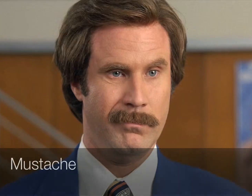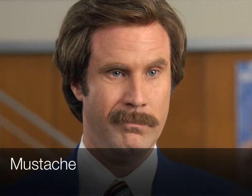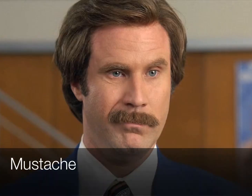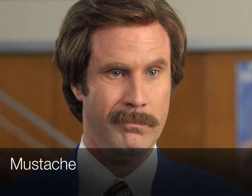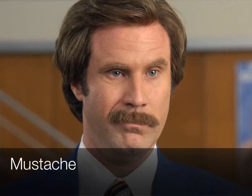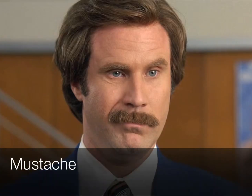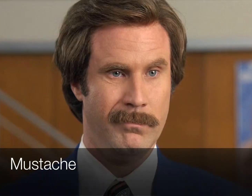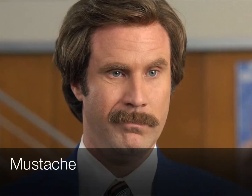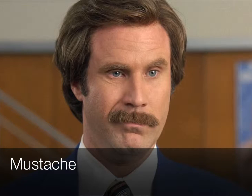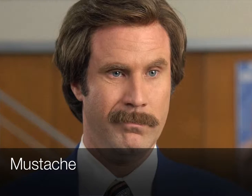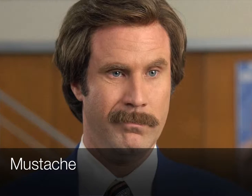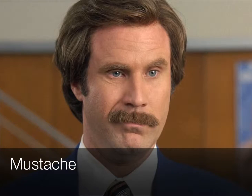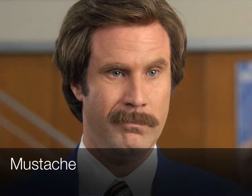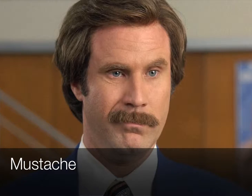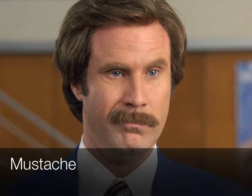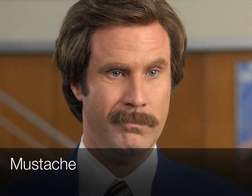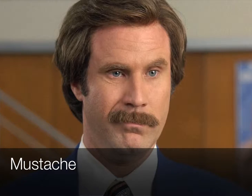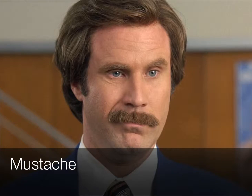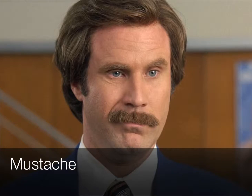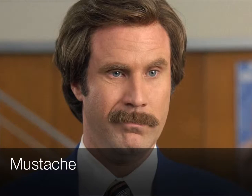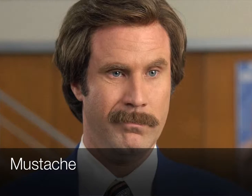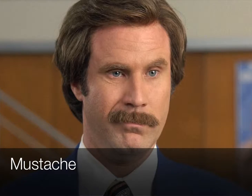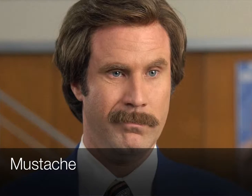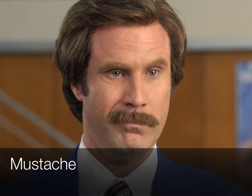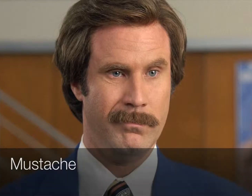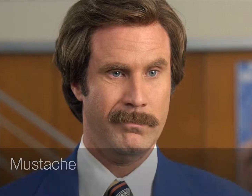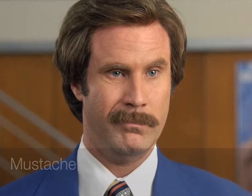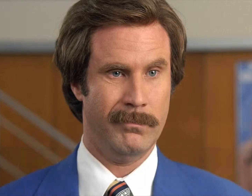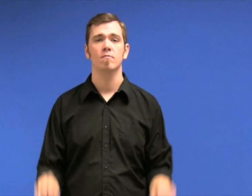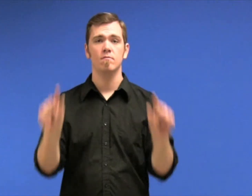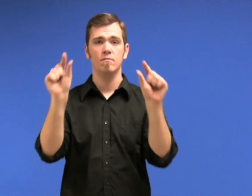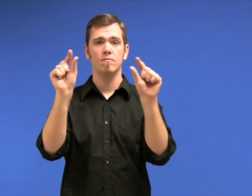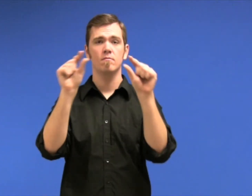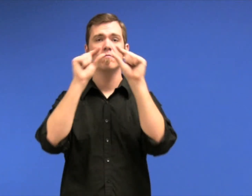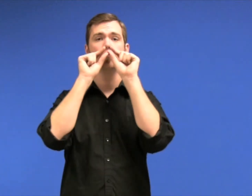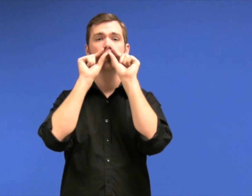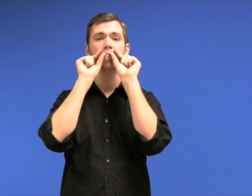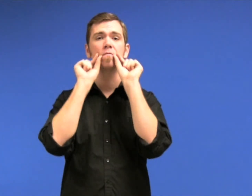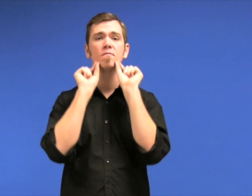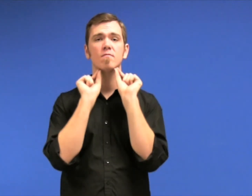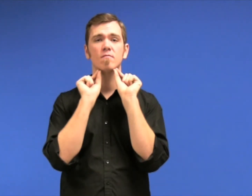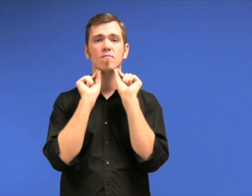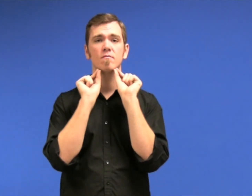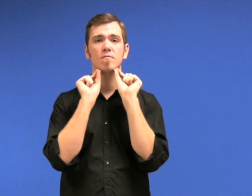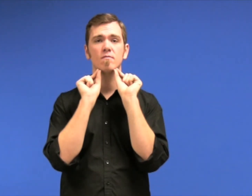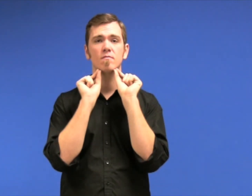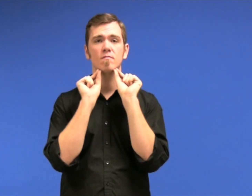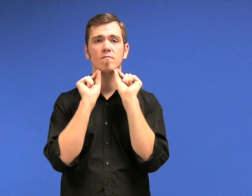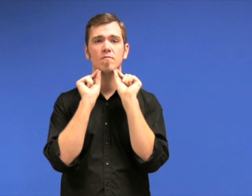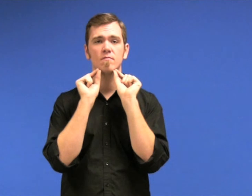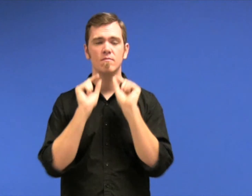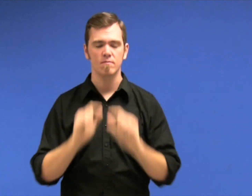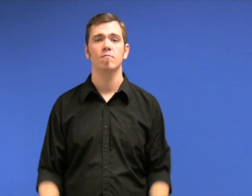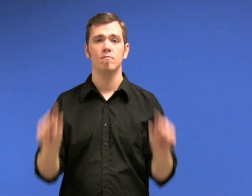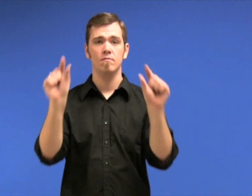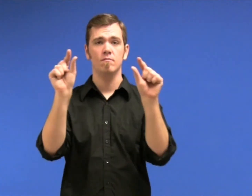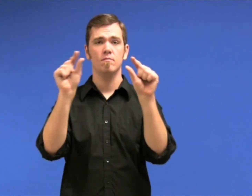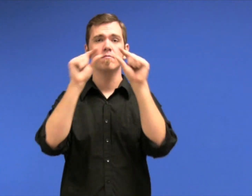All right, the sign for mustache. The sign for mustache. It draws the mustache. And it draws the shape of whatever the